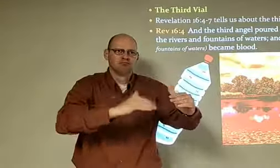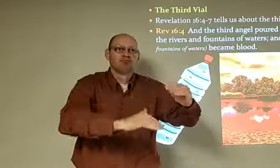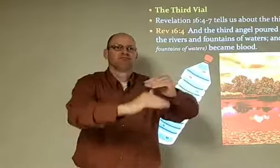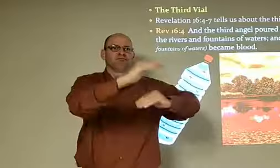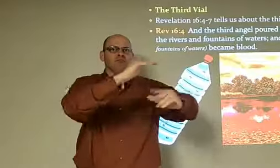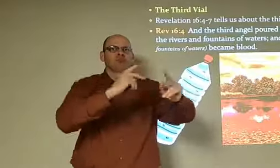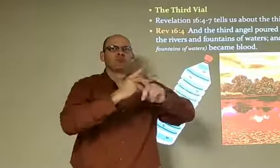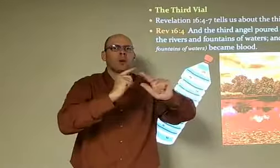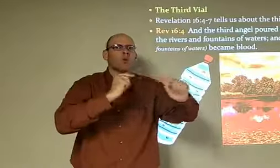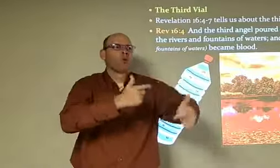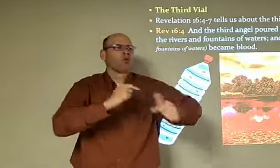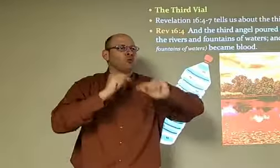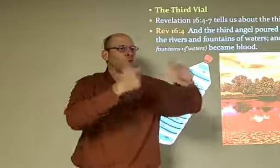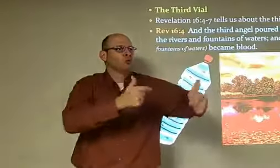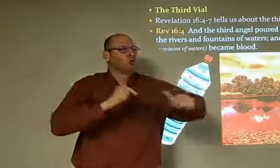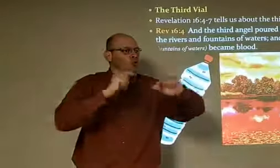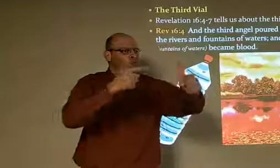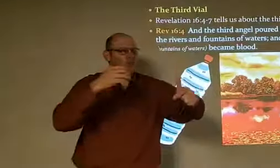25 years. You have to